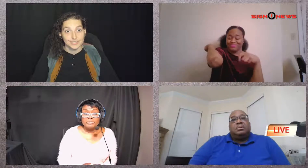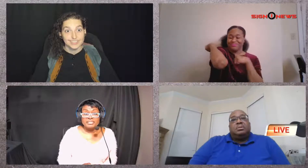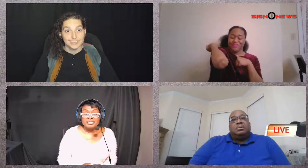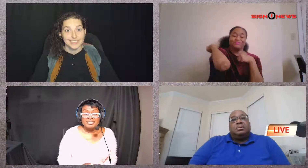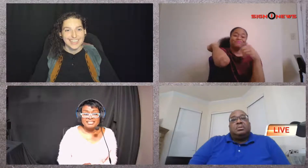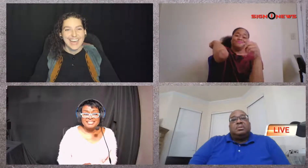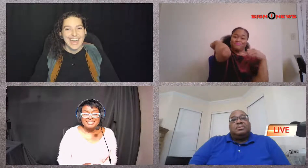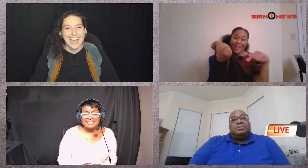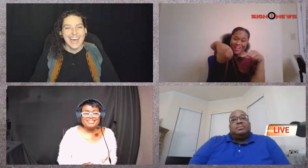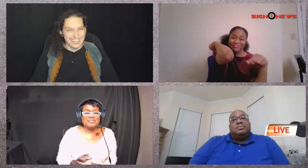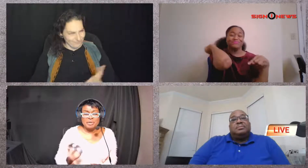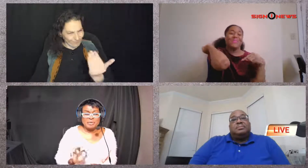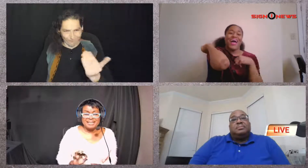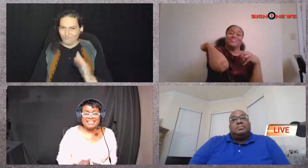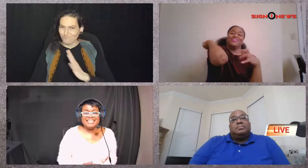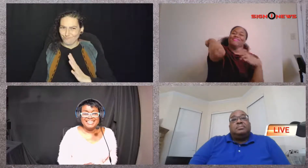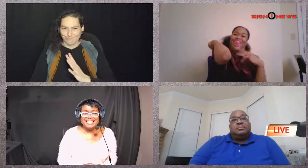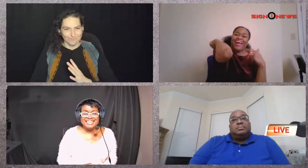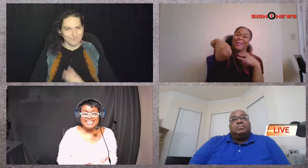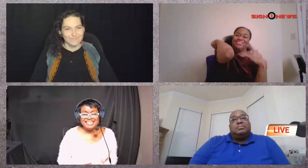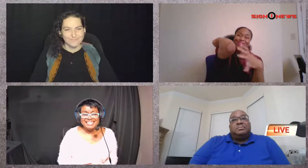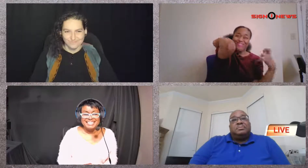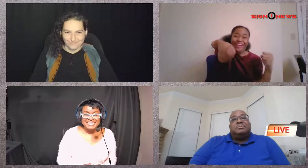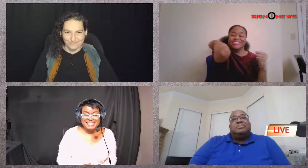I'm the first. Let me go back.